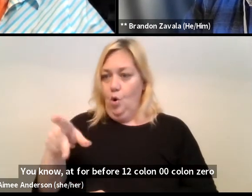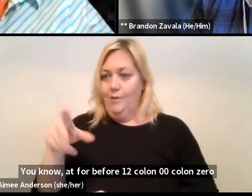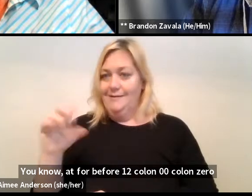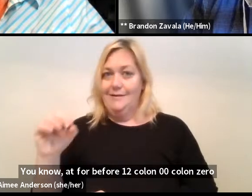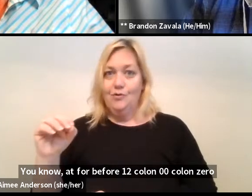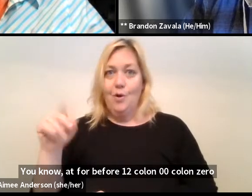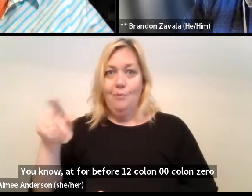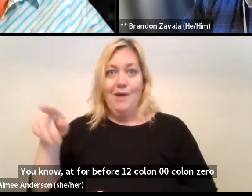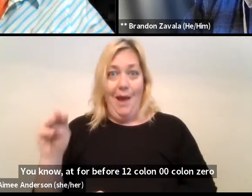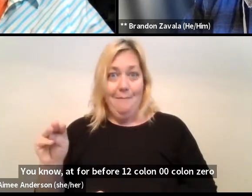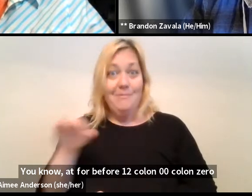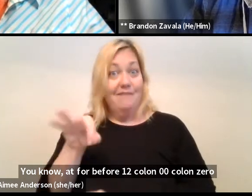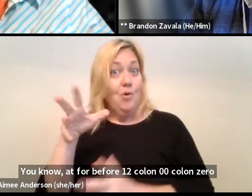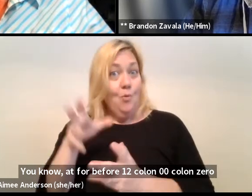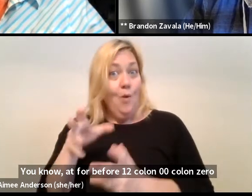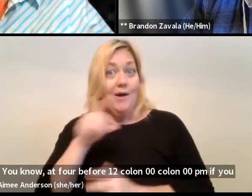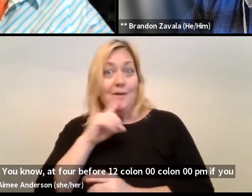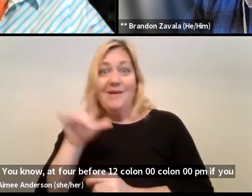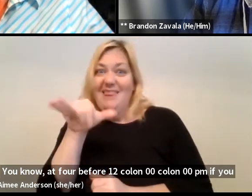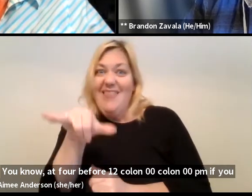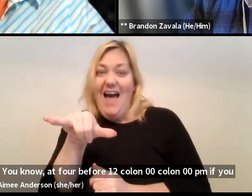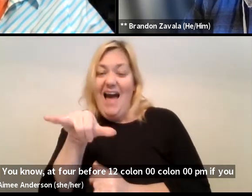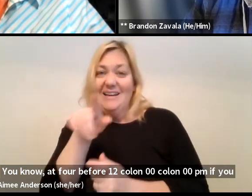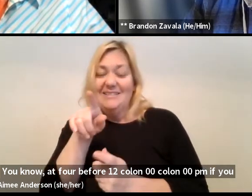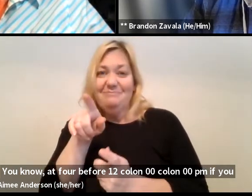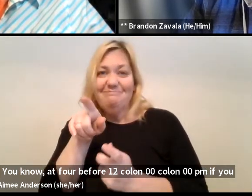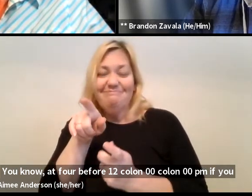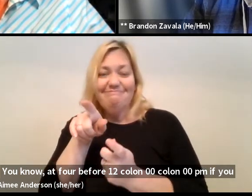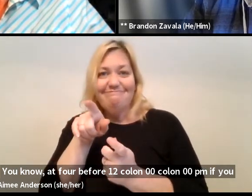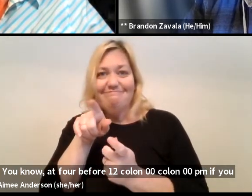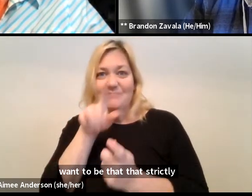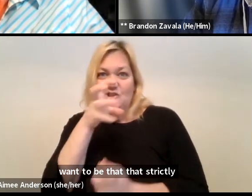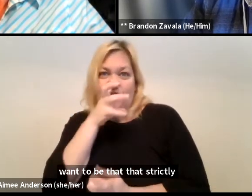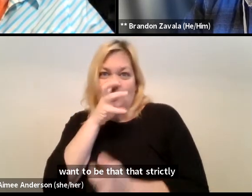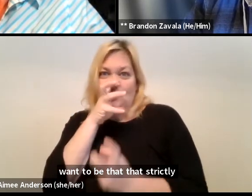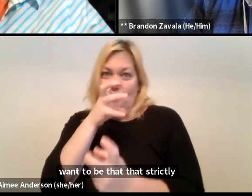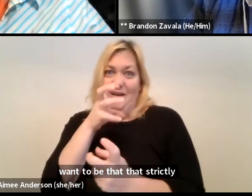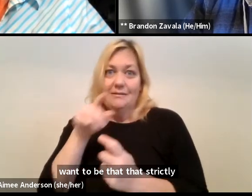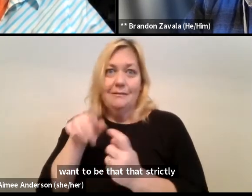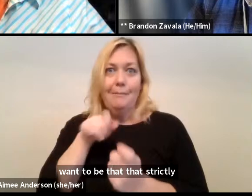12:00:00 p.m. If you want to be that totally wrong, that strict about it.